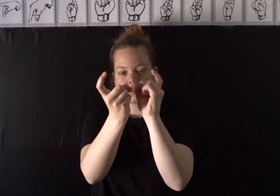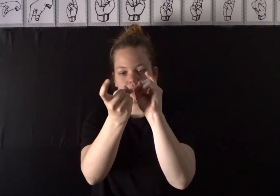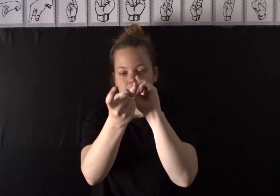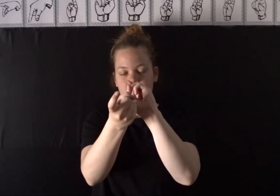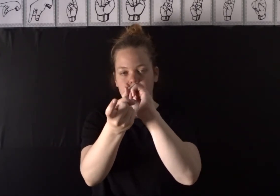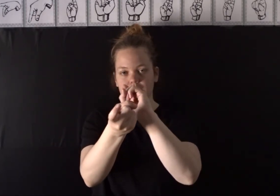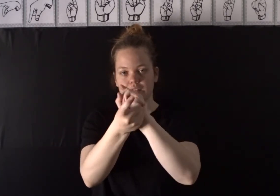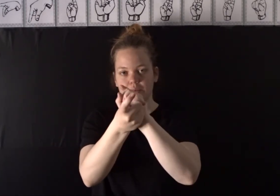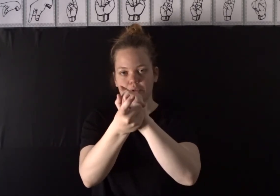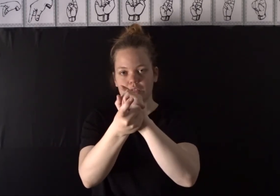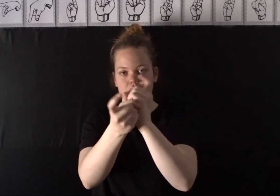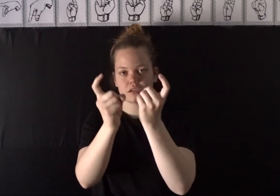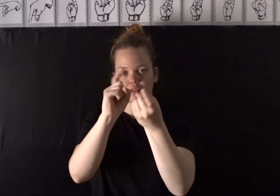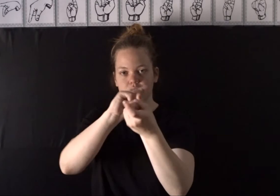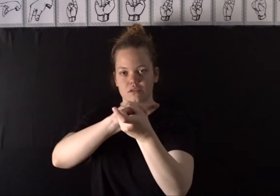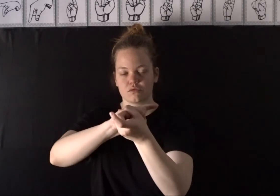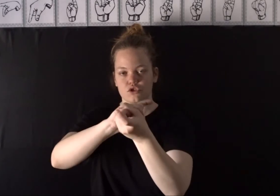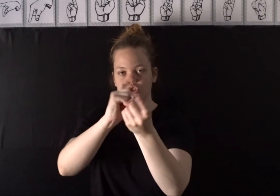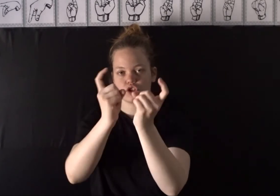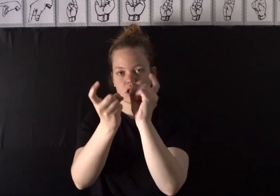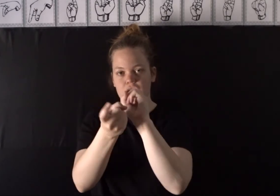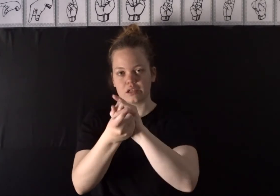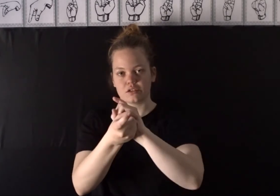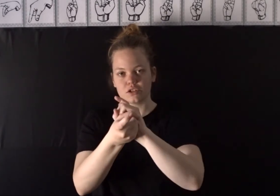hands and then tap on this end. Change.